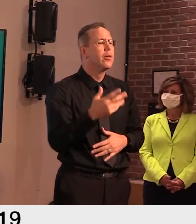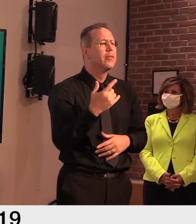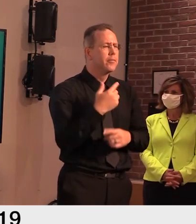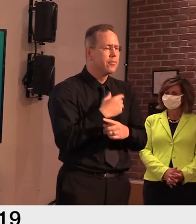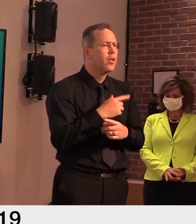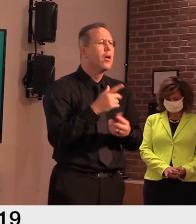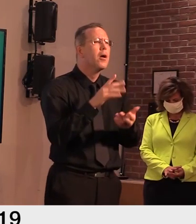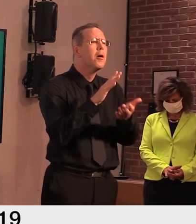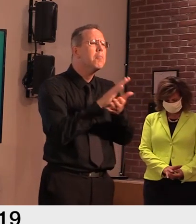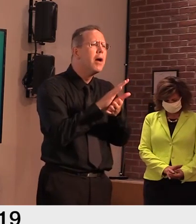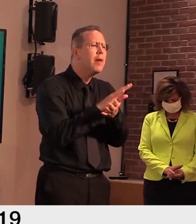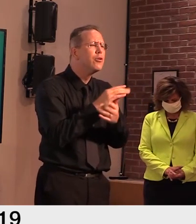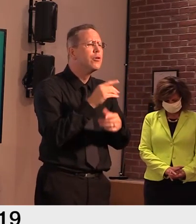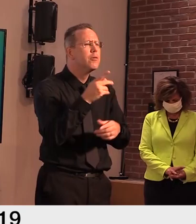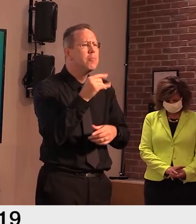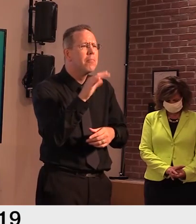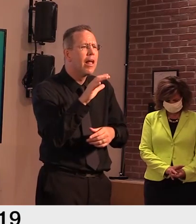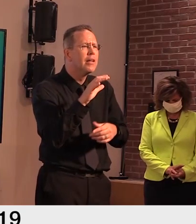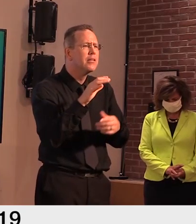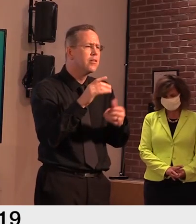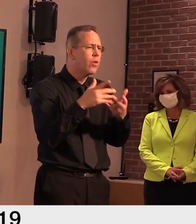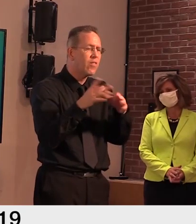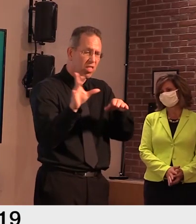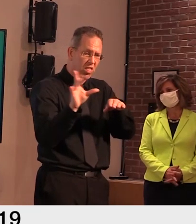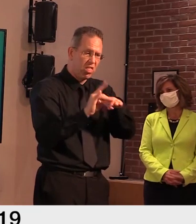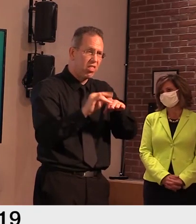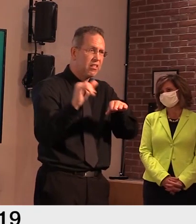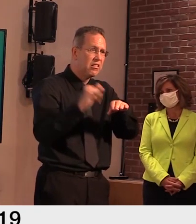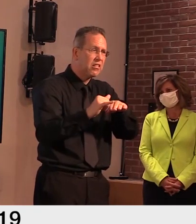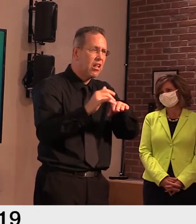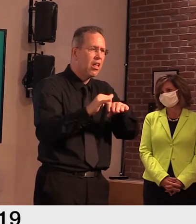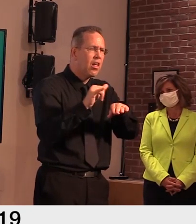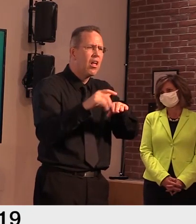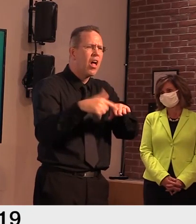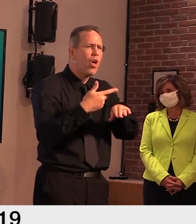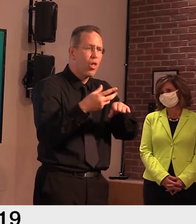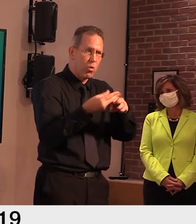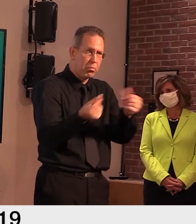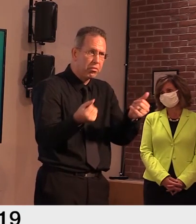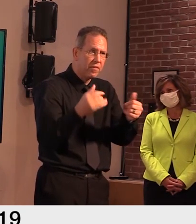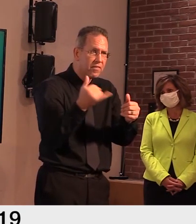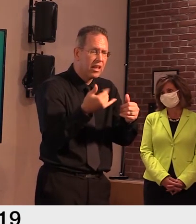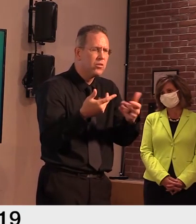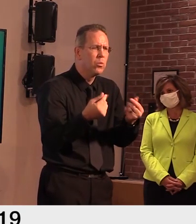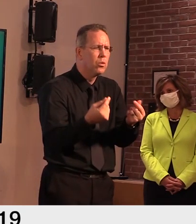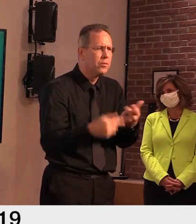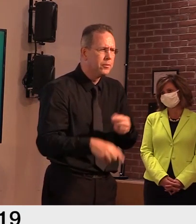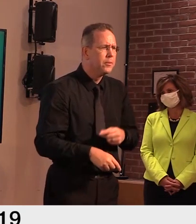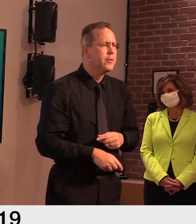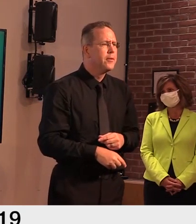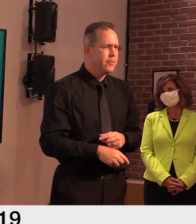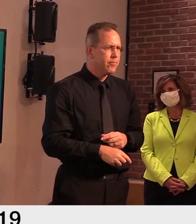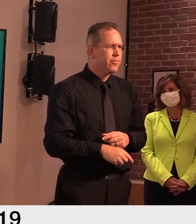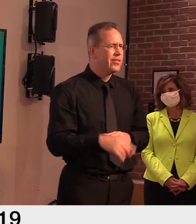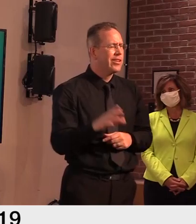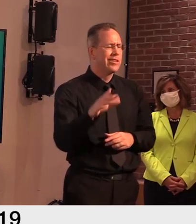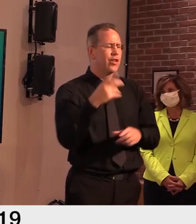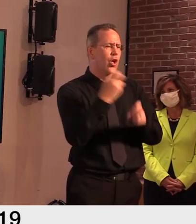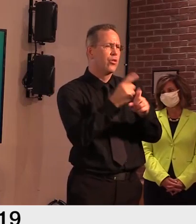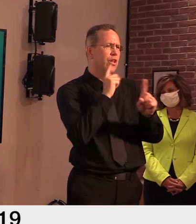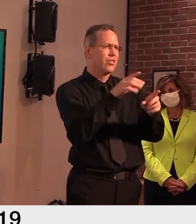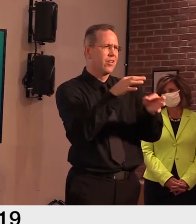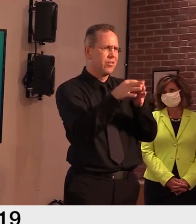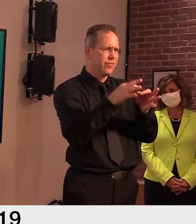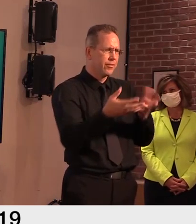Yeah, so it all depends on what kind of surface we're talking about and how long the virus persists in that